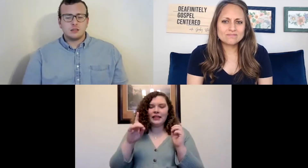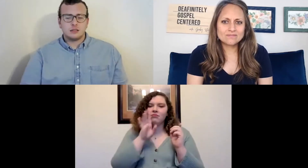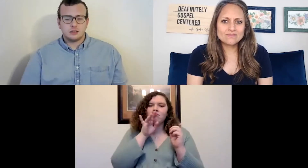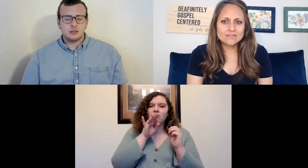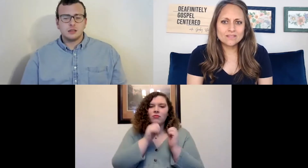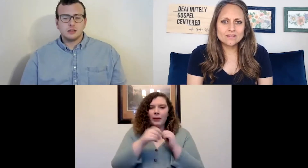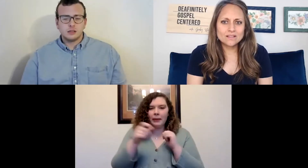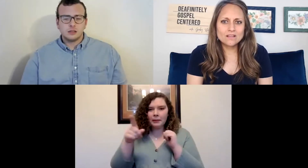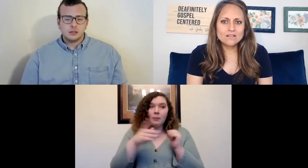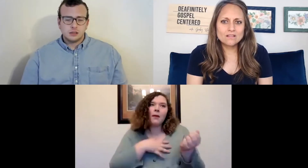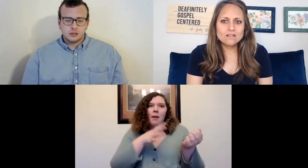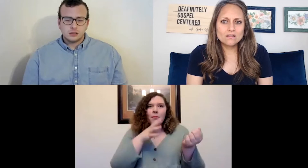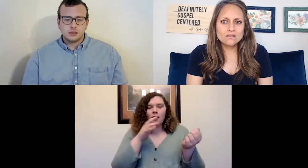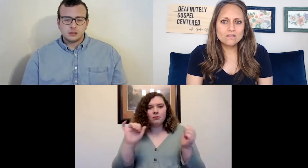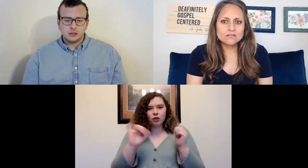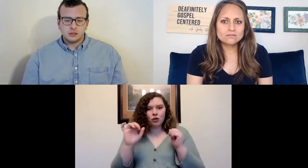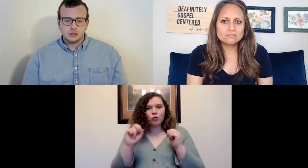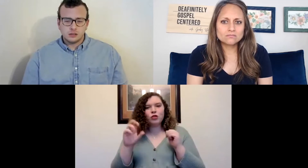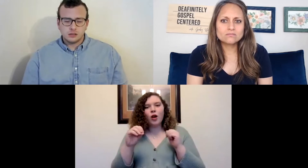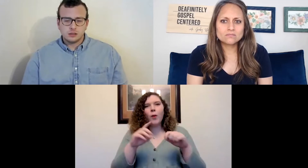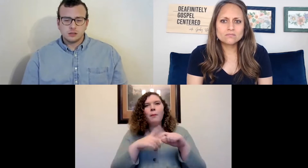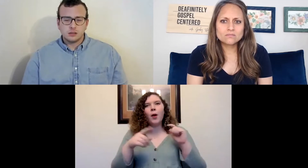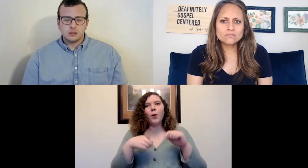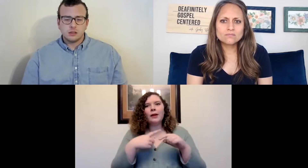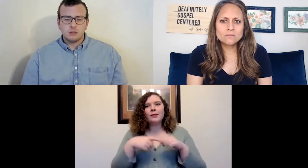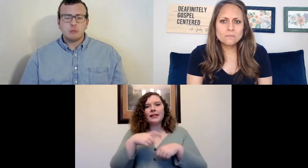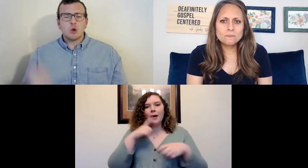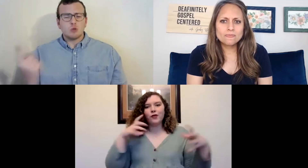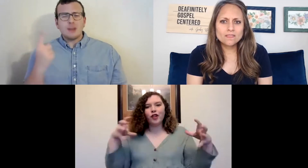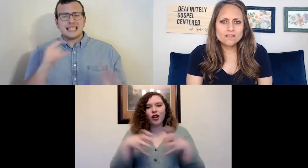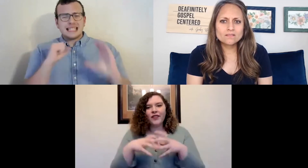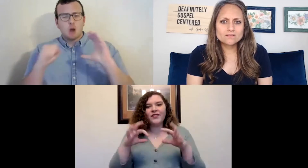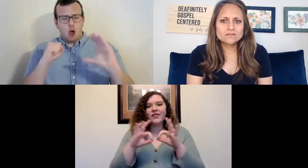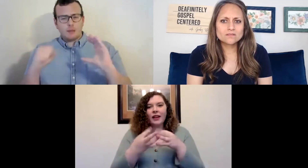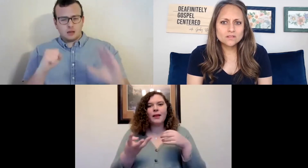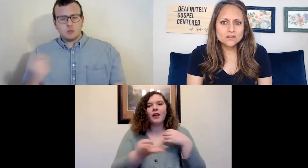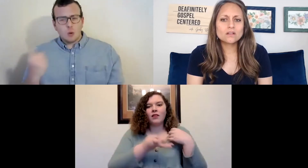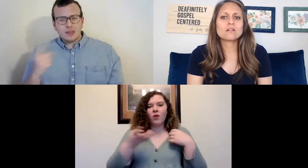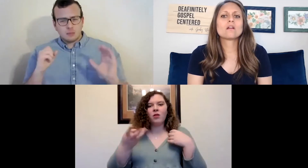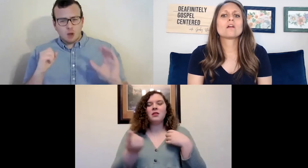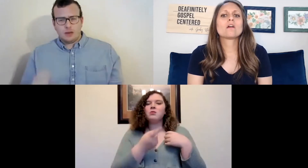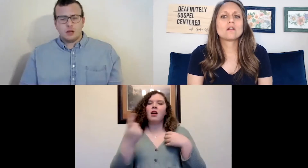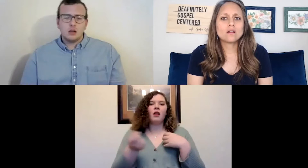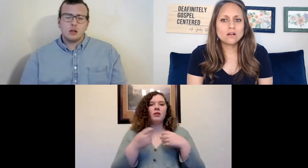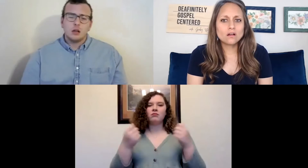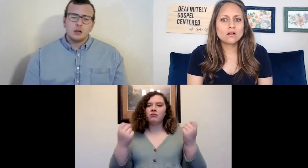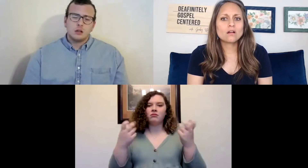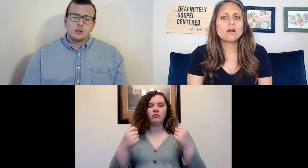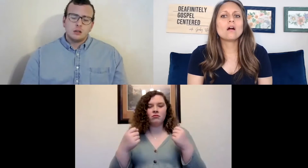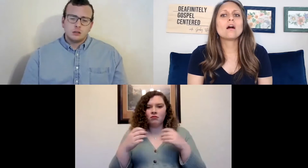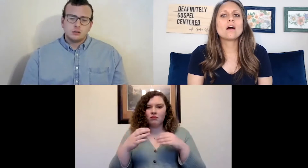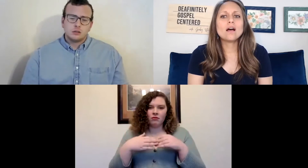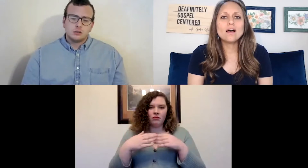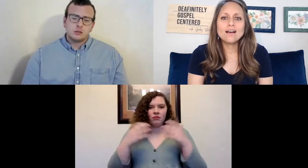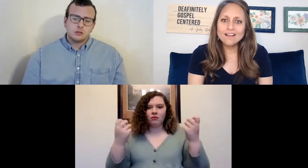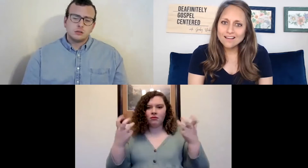Dad did. I should say my father did speak with Dakota, and my mom did some too. But when we all got together as a family, the 4